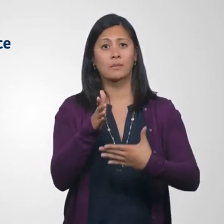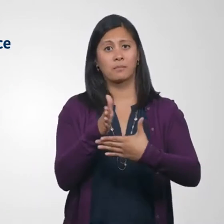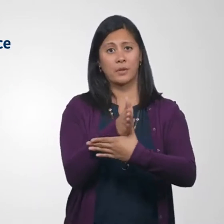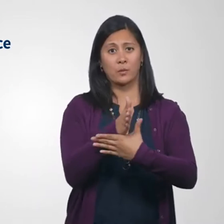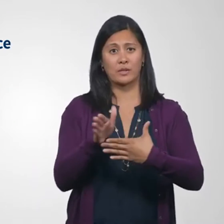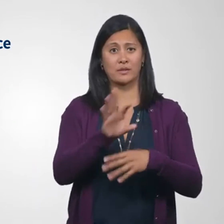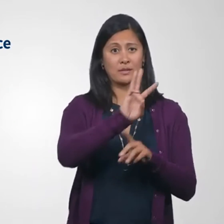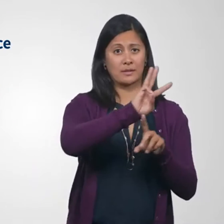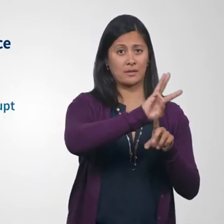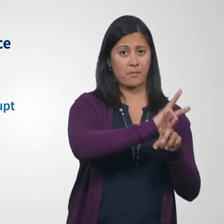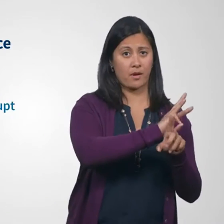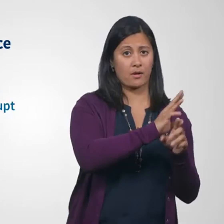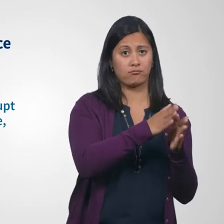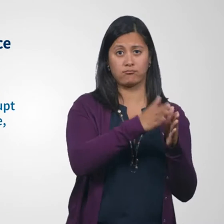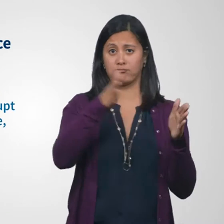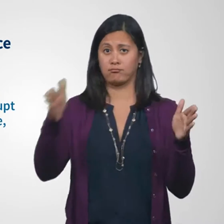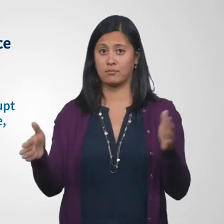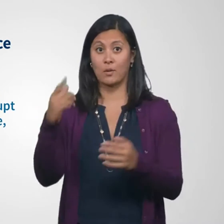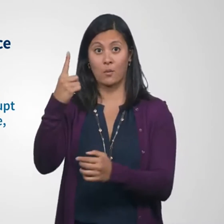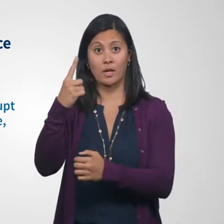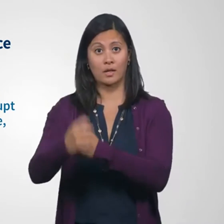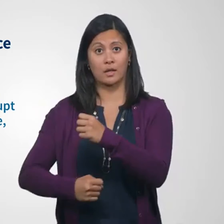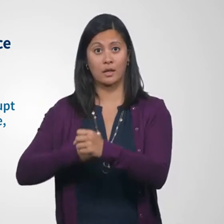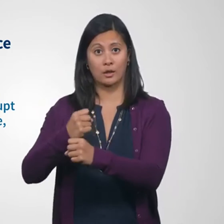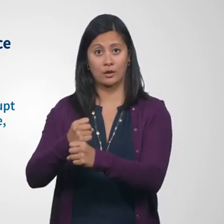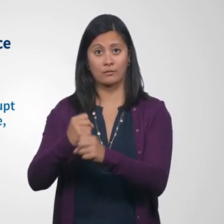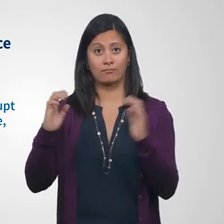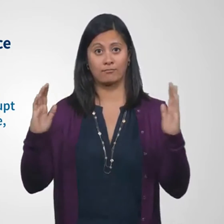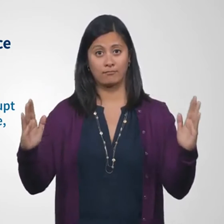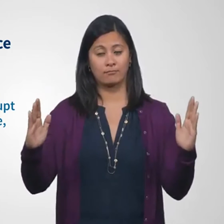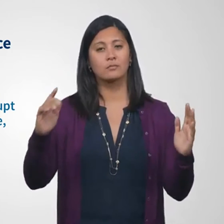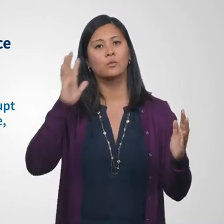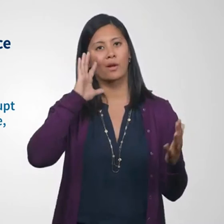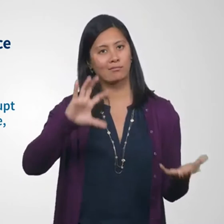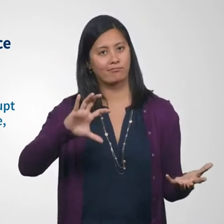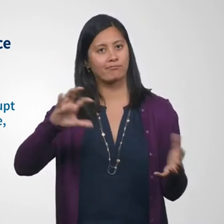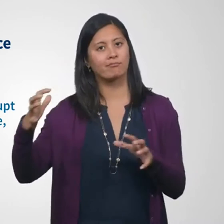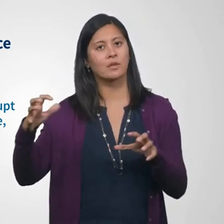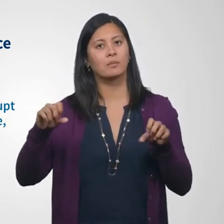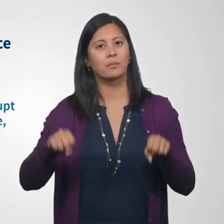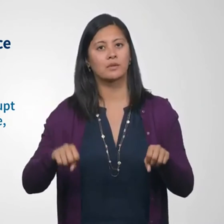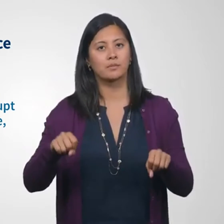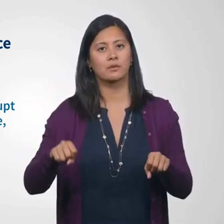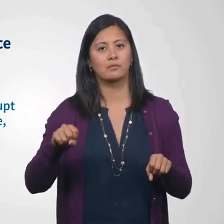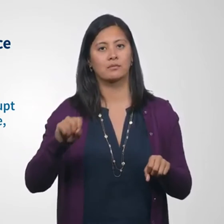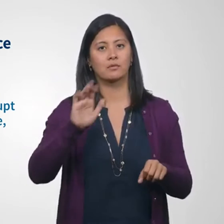Absences between 6 continuous months and 1 continuous year may disrupt your continuous residence,